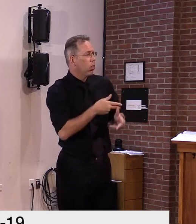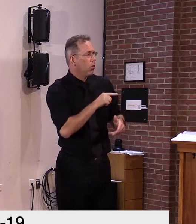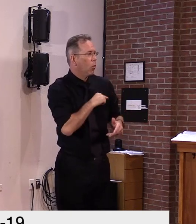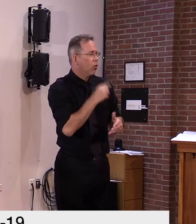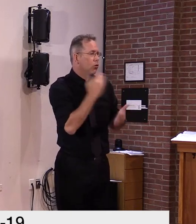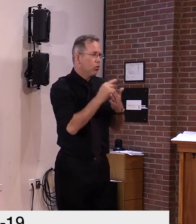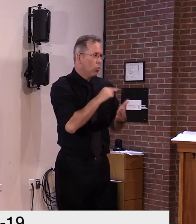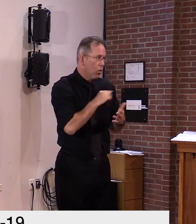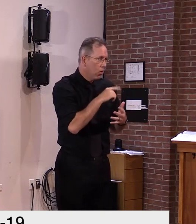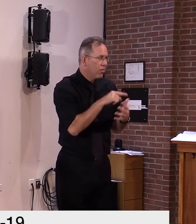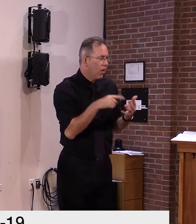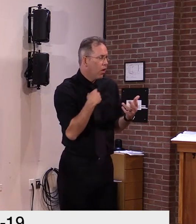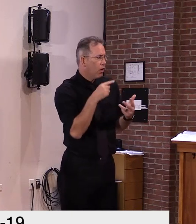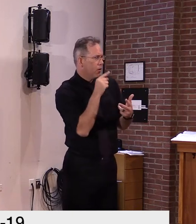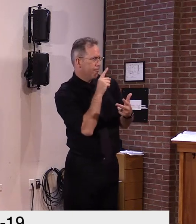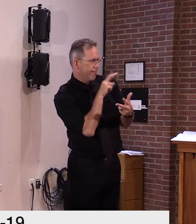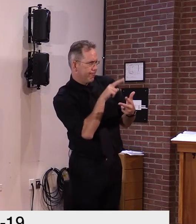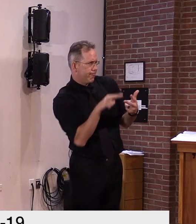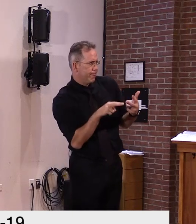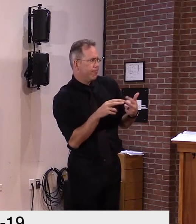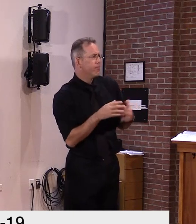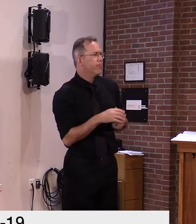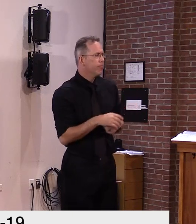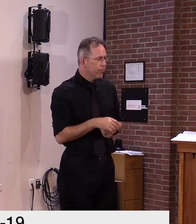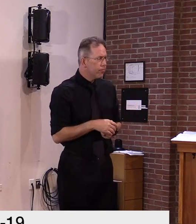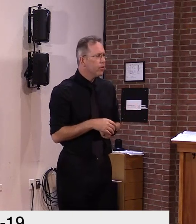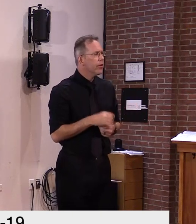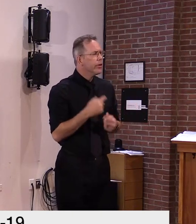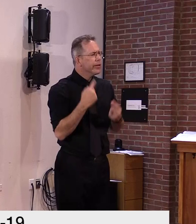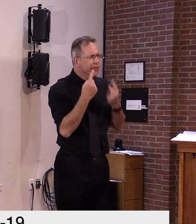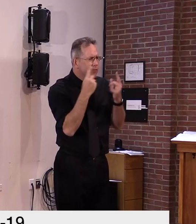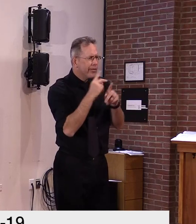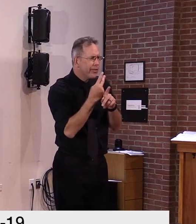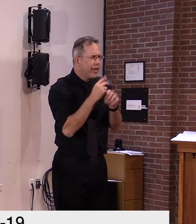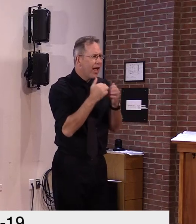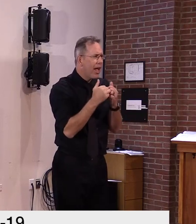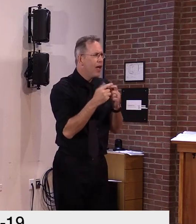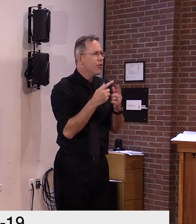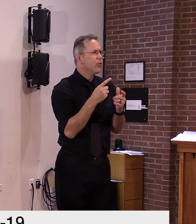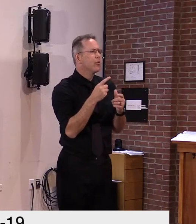the reboot of the all-payer model.